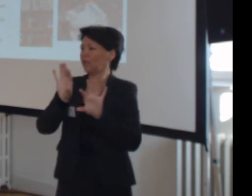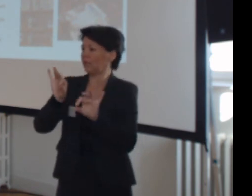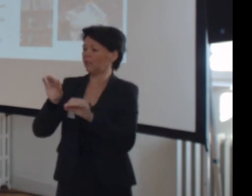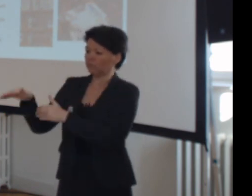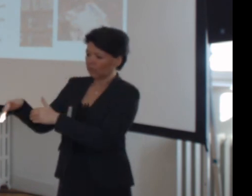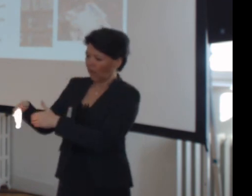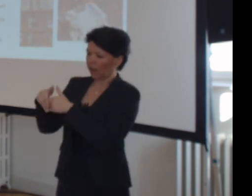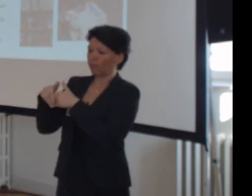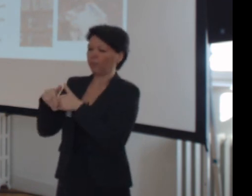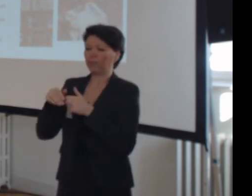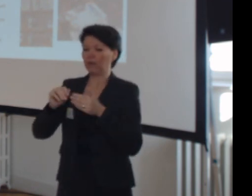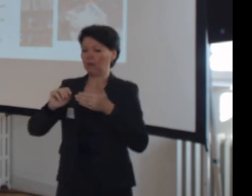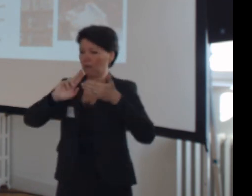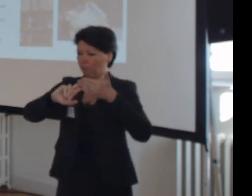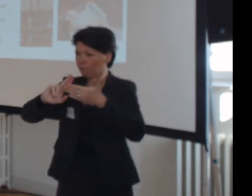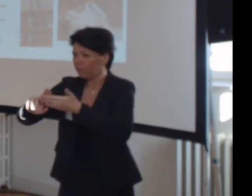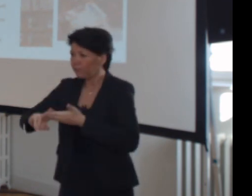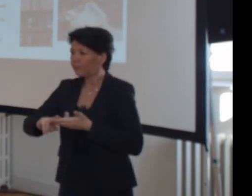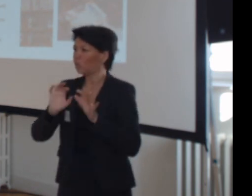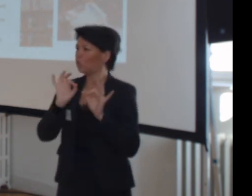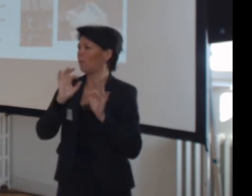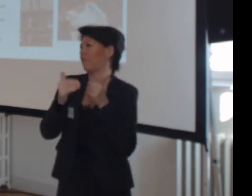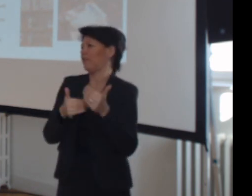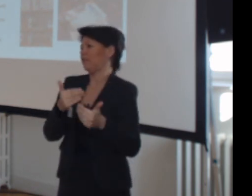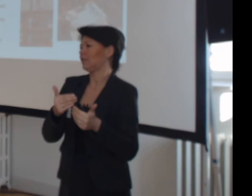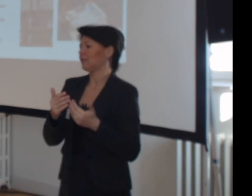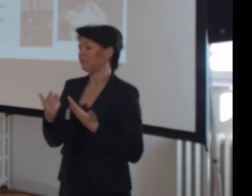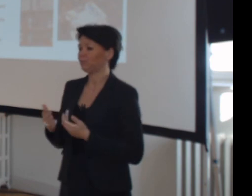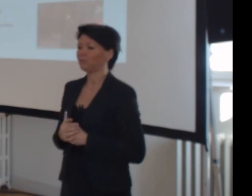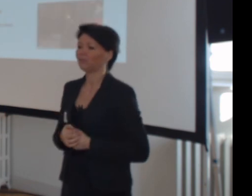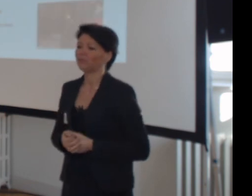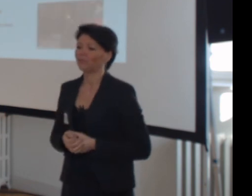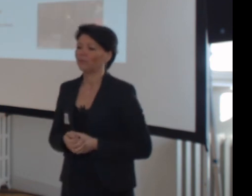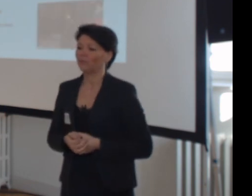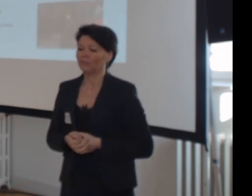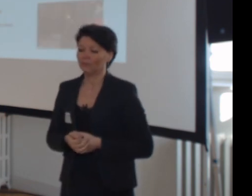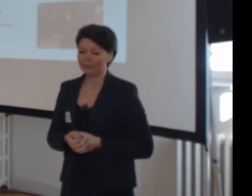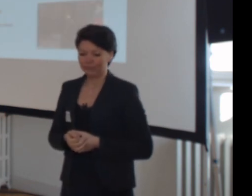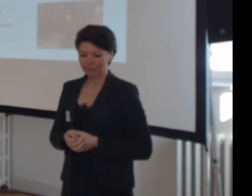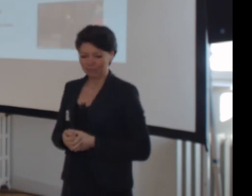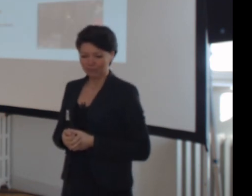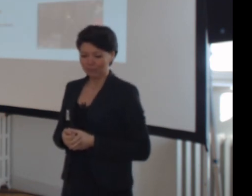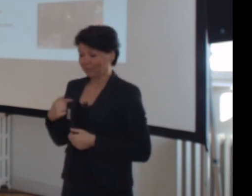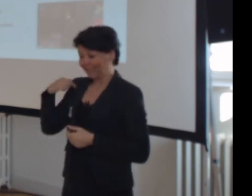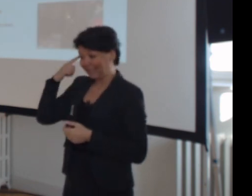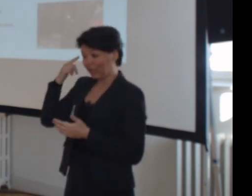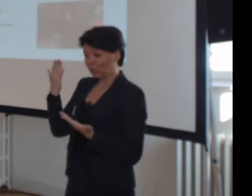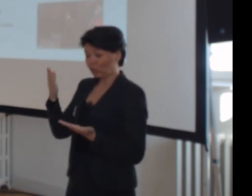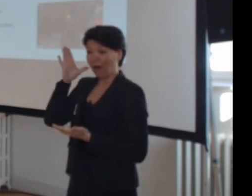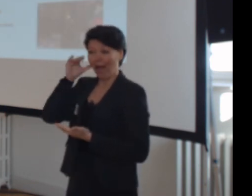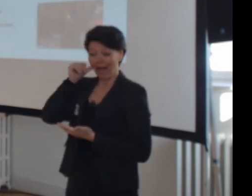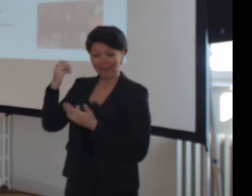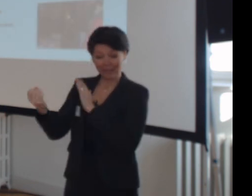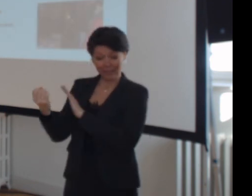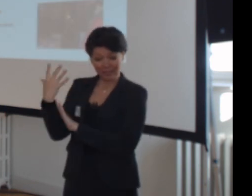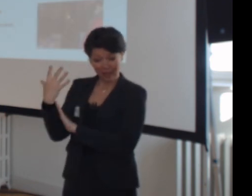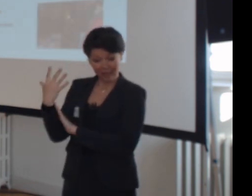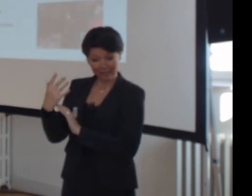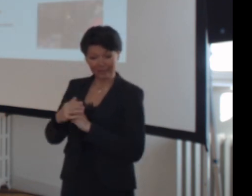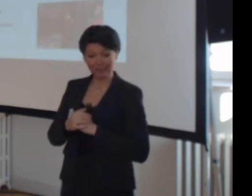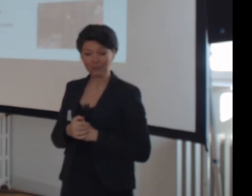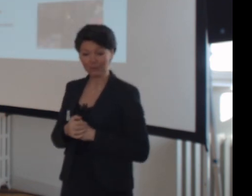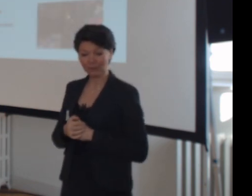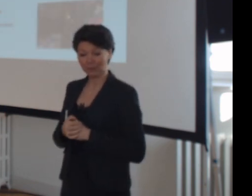help us to label our collection, etc. And then I think I'm coming to the last slide,